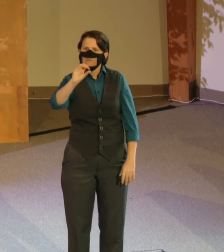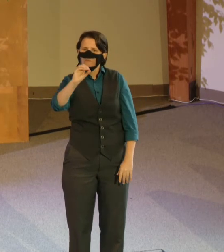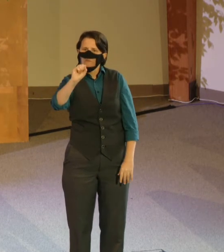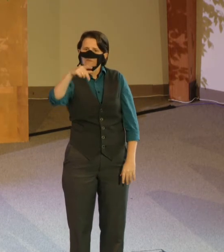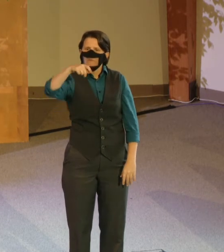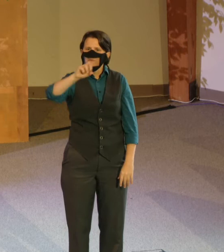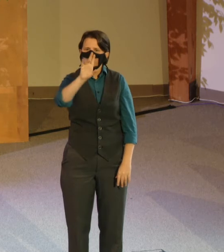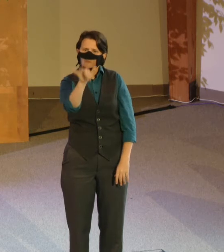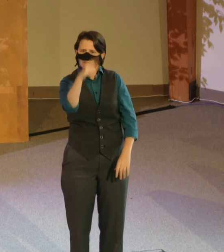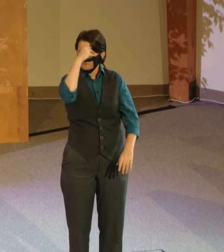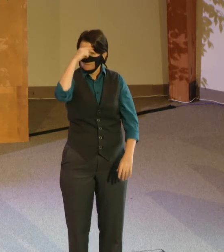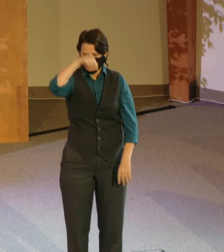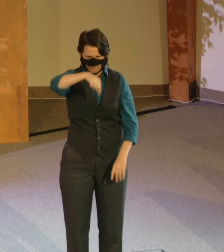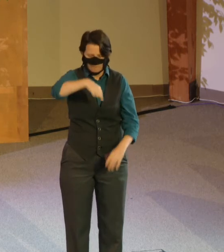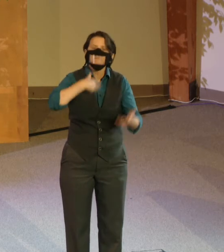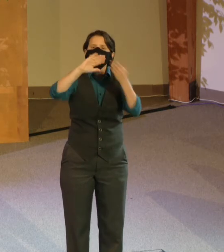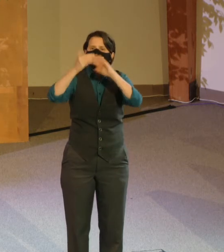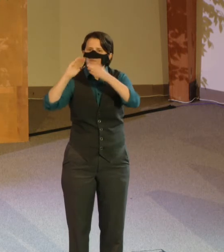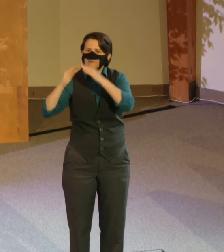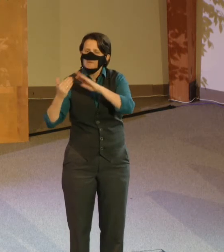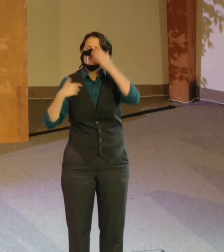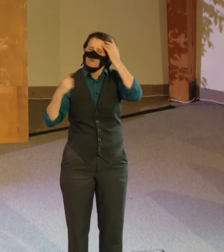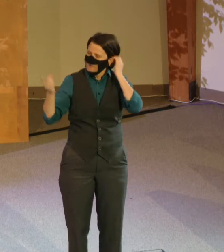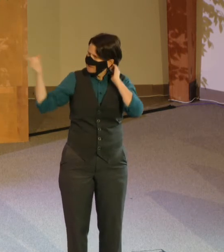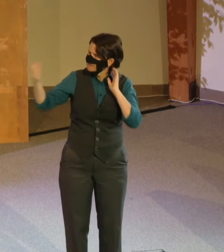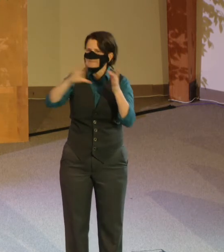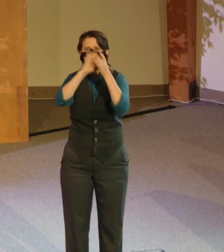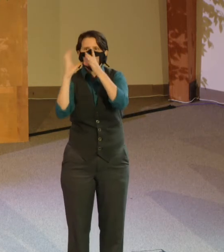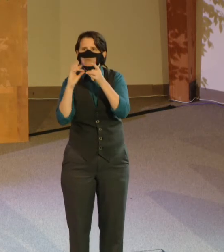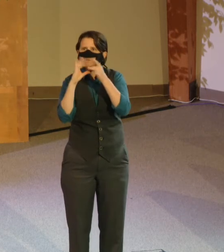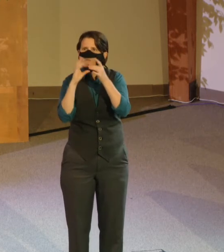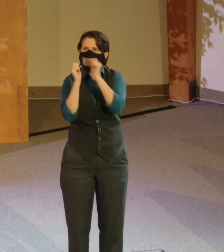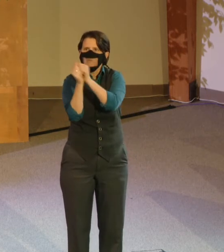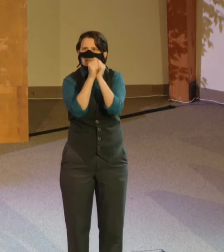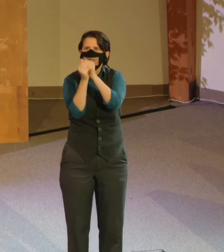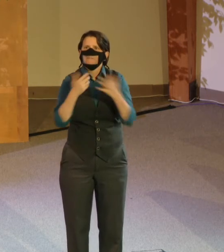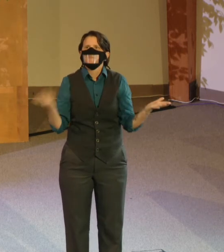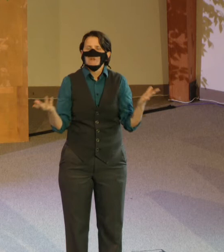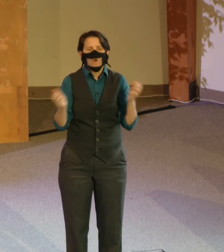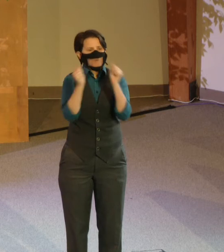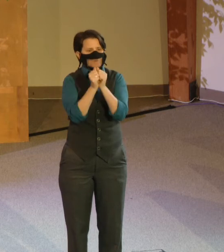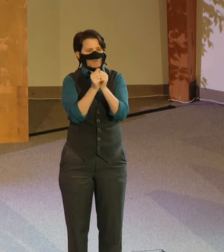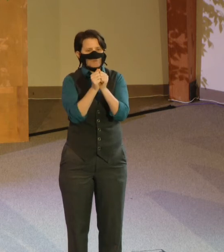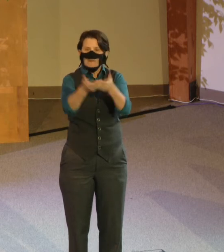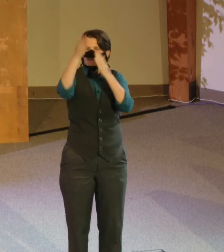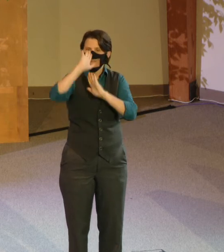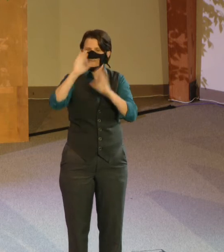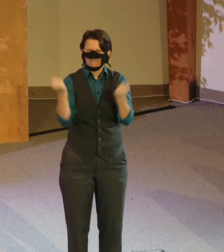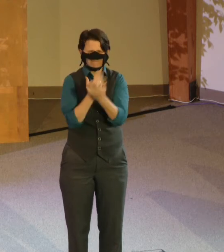community. So if you're willing, let's say this together. With God, all things are